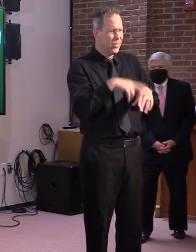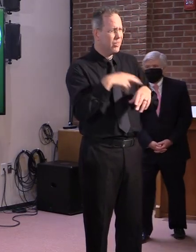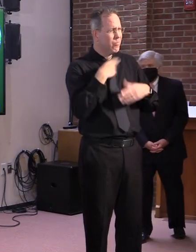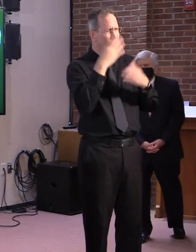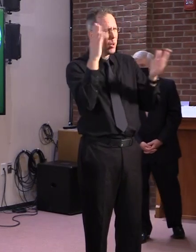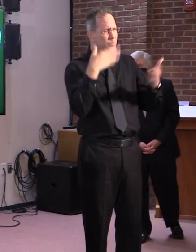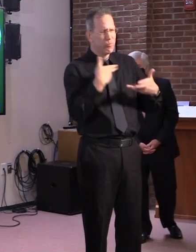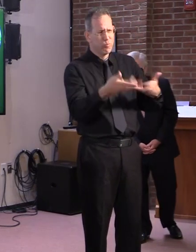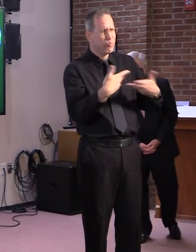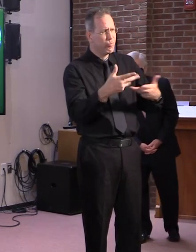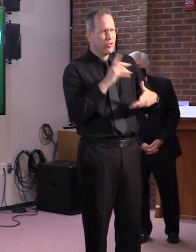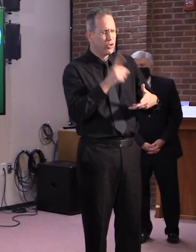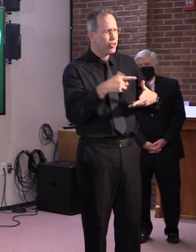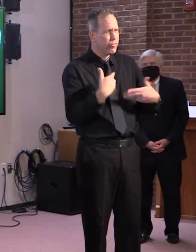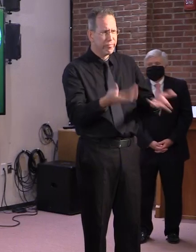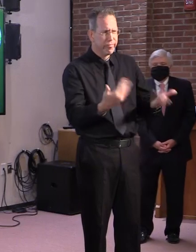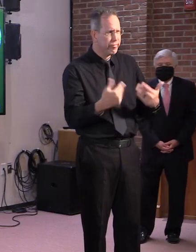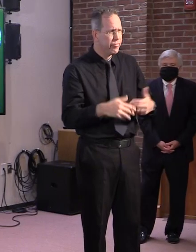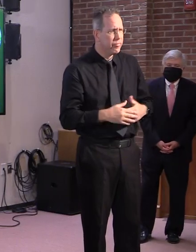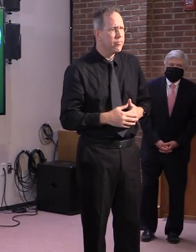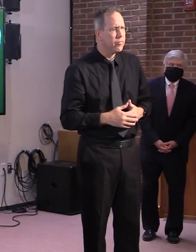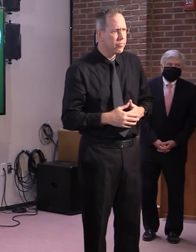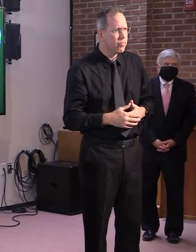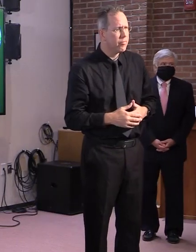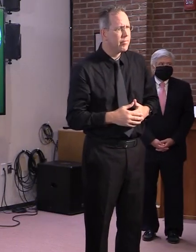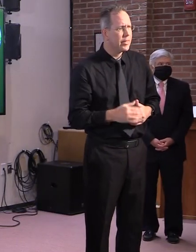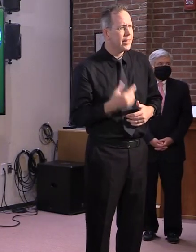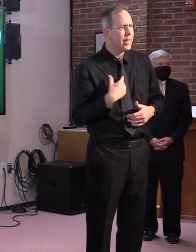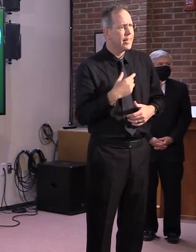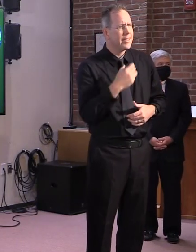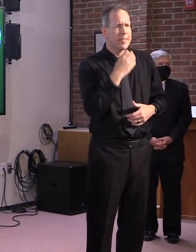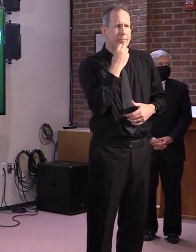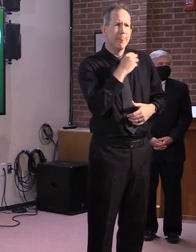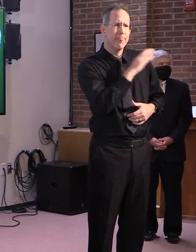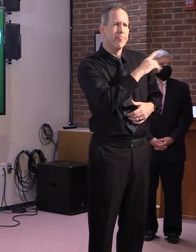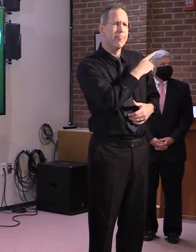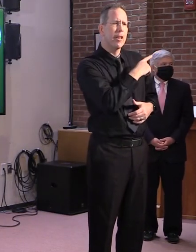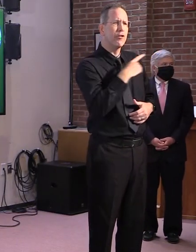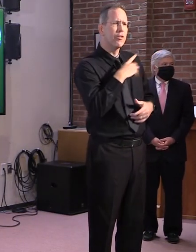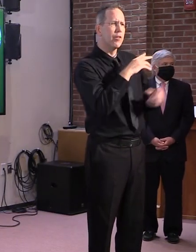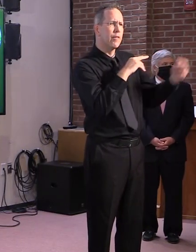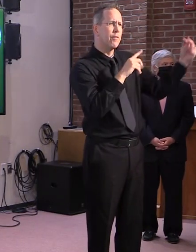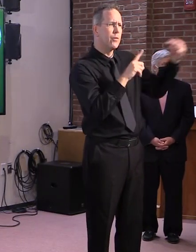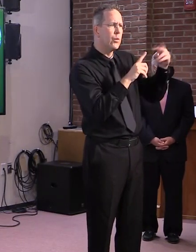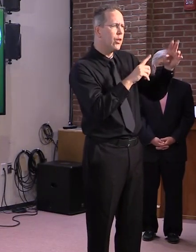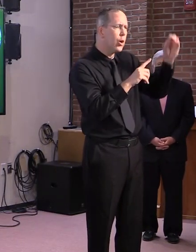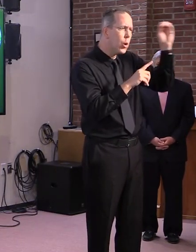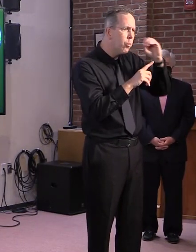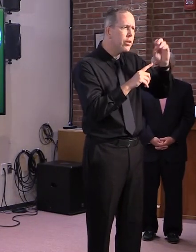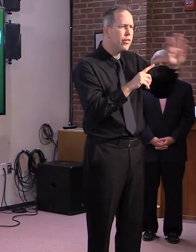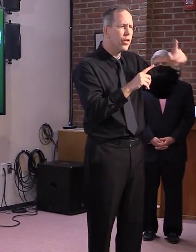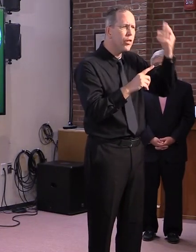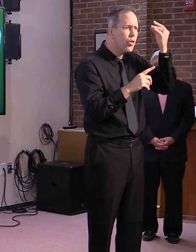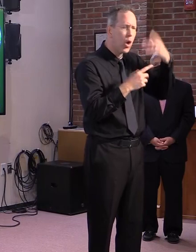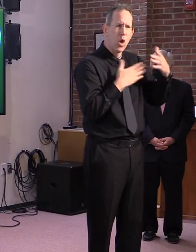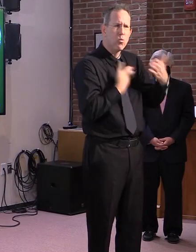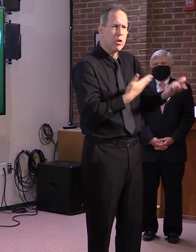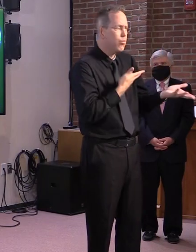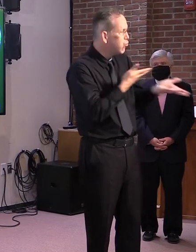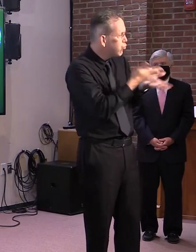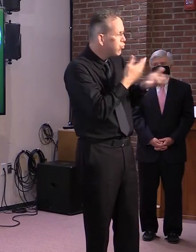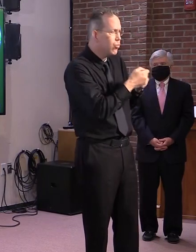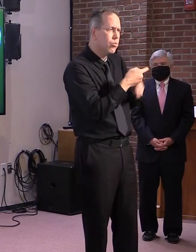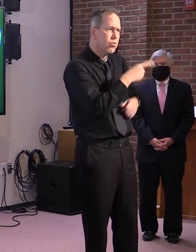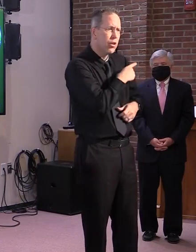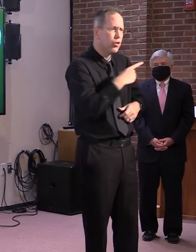I do value the legislative input, and I think that some of the dialogue, some of the discussion, is important.